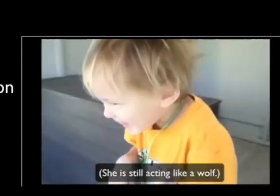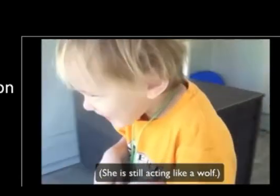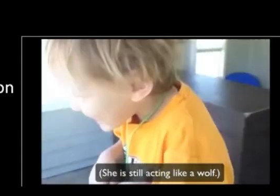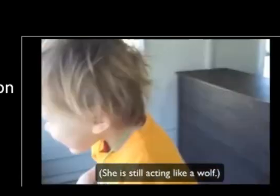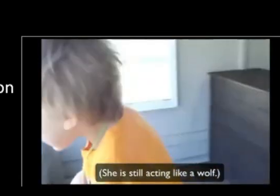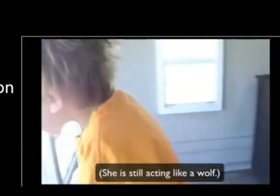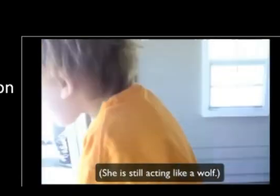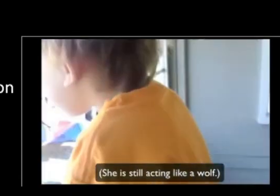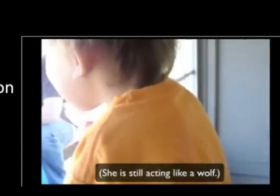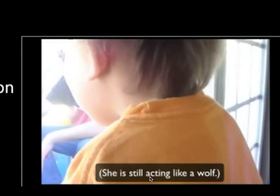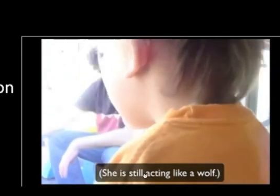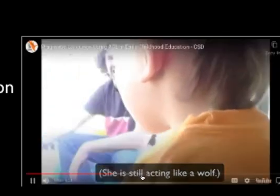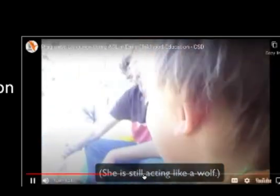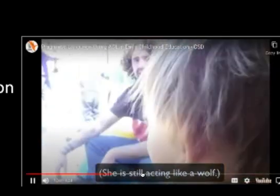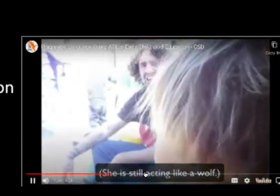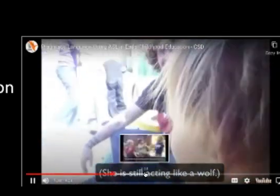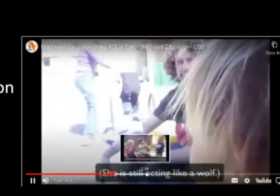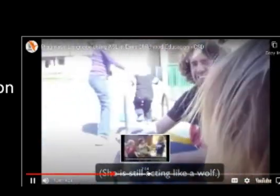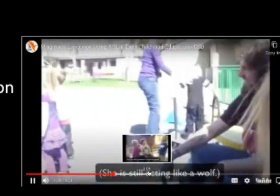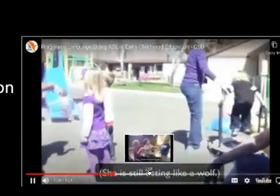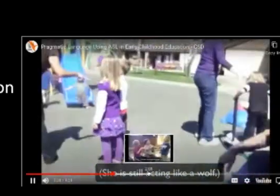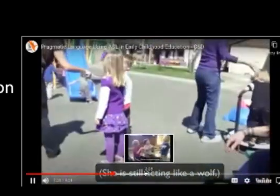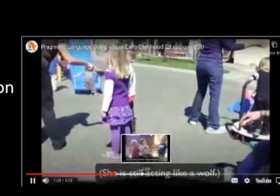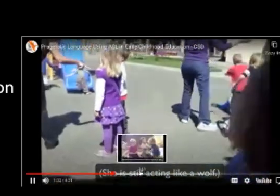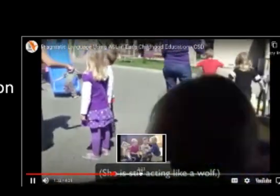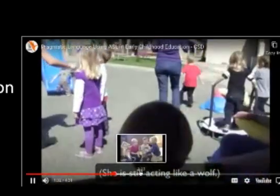Okay, I'm just going to jump ahead here.